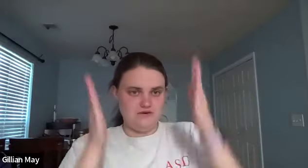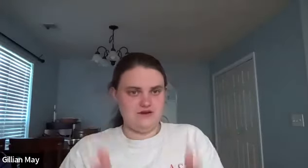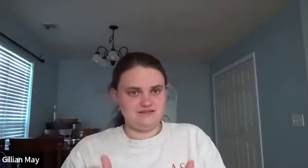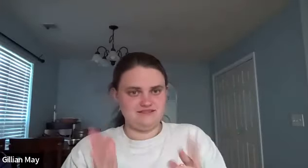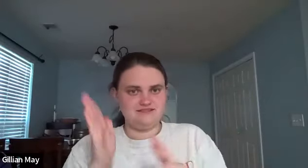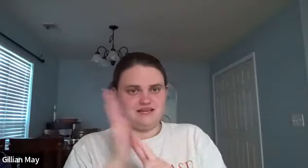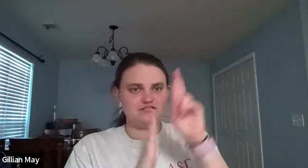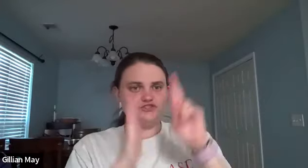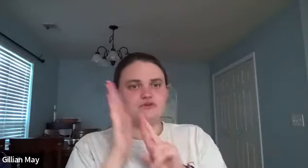astronaut, astronaut.